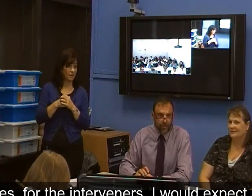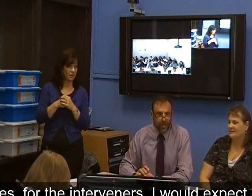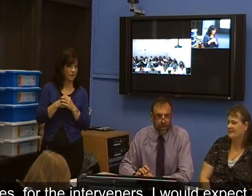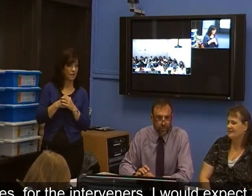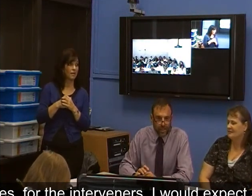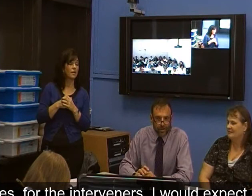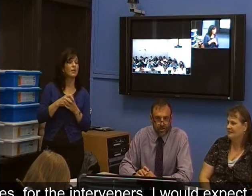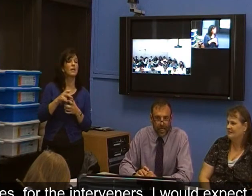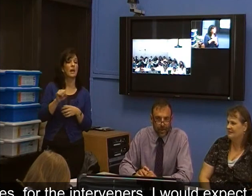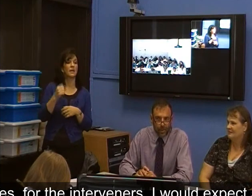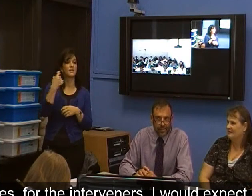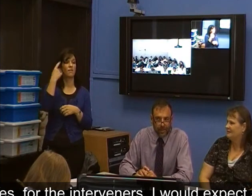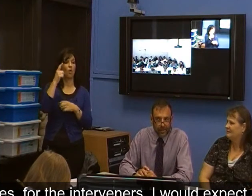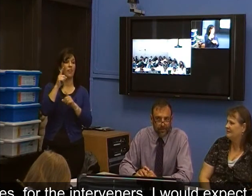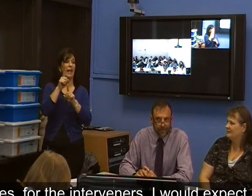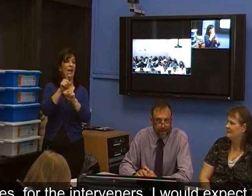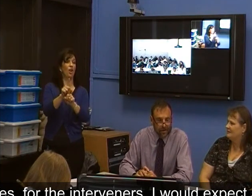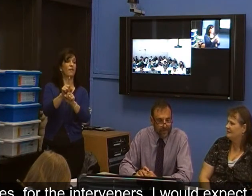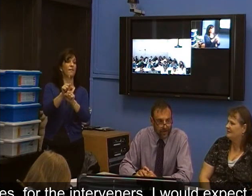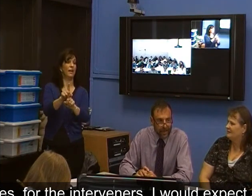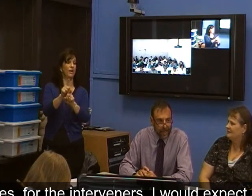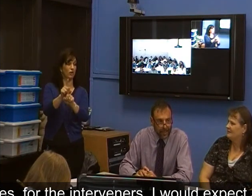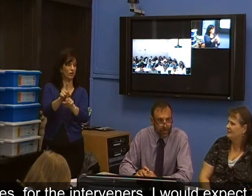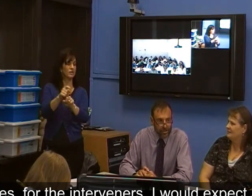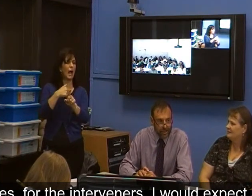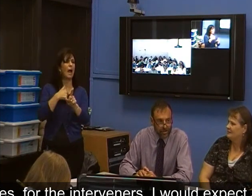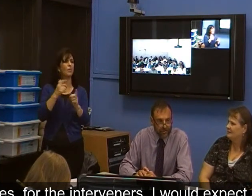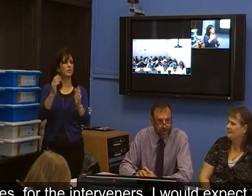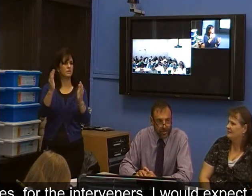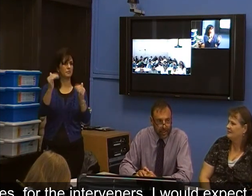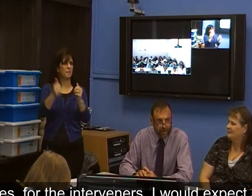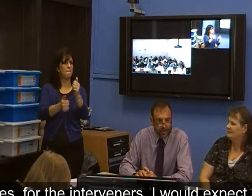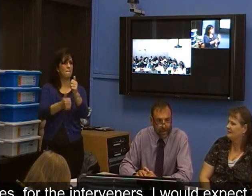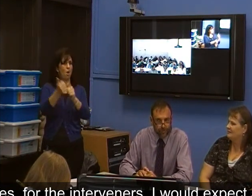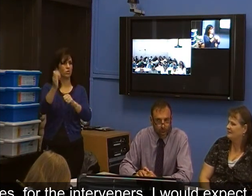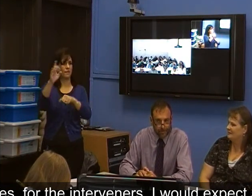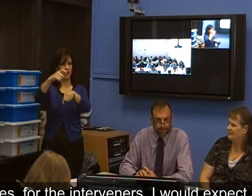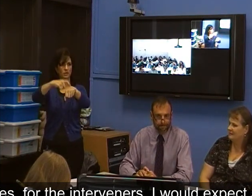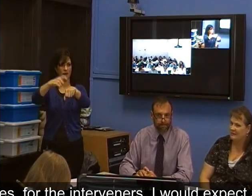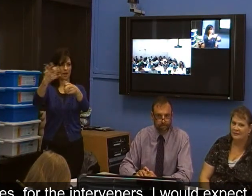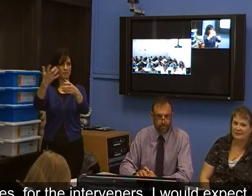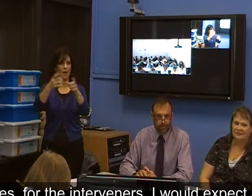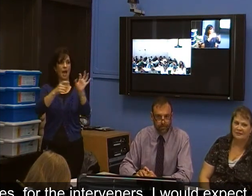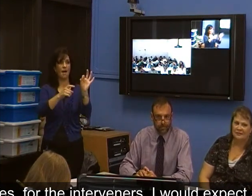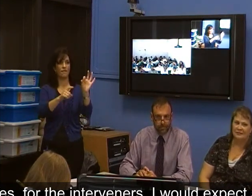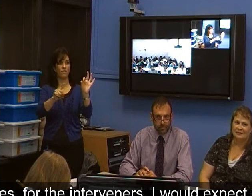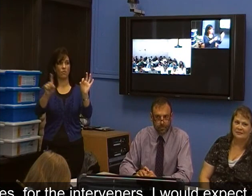Yes, for the interveners, I would expect a very, very high percentage of their time to be F1.